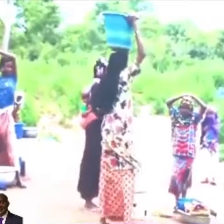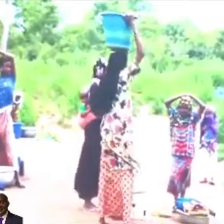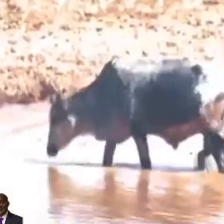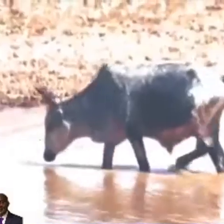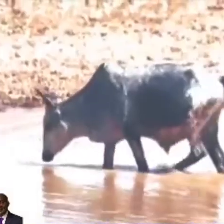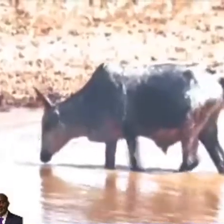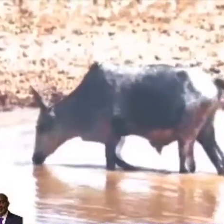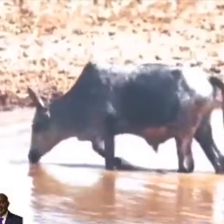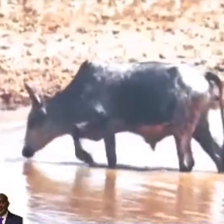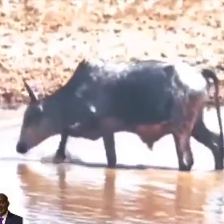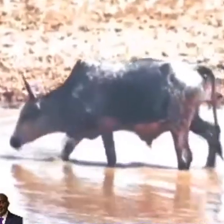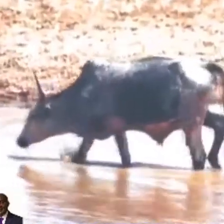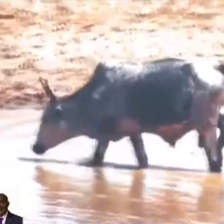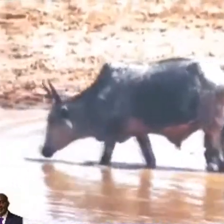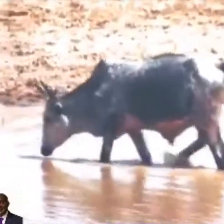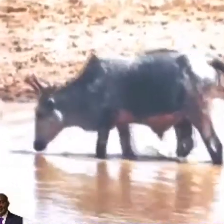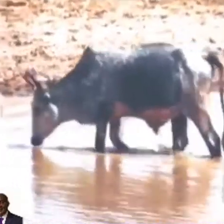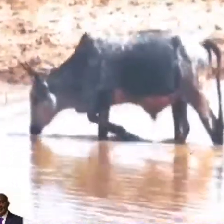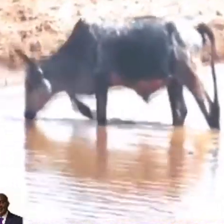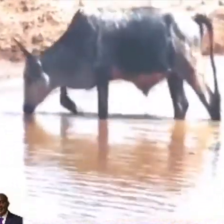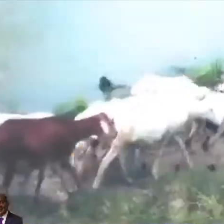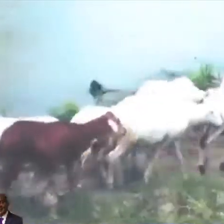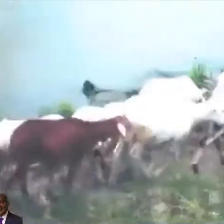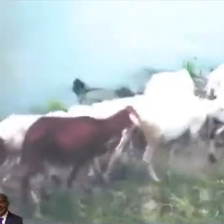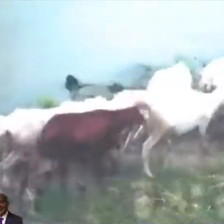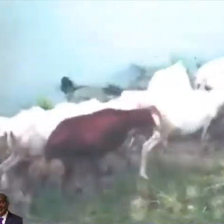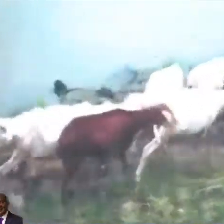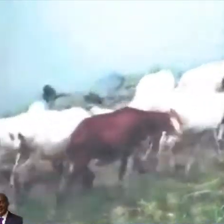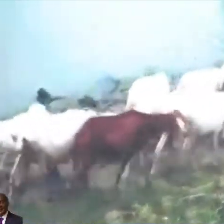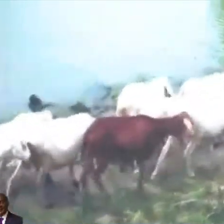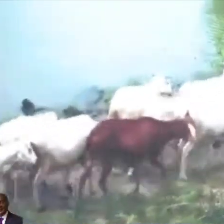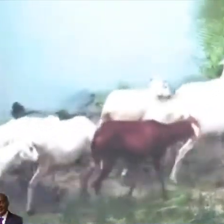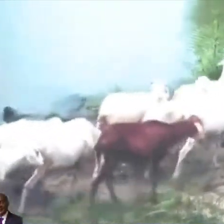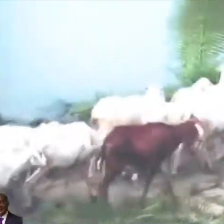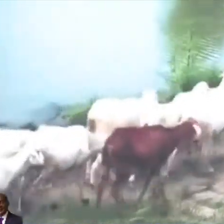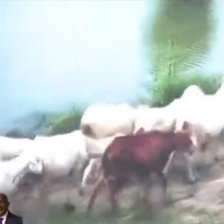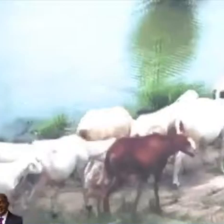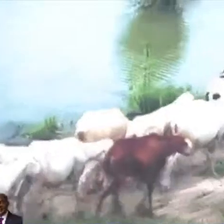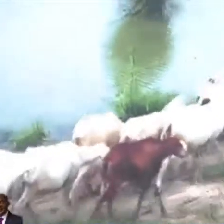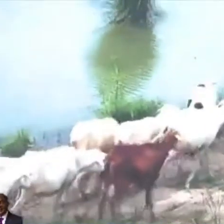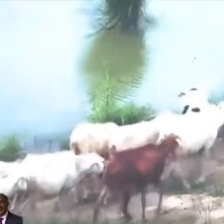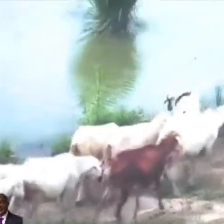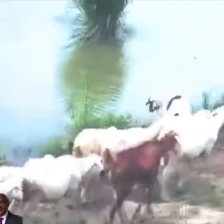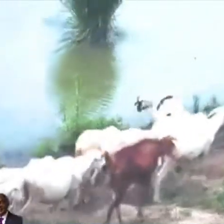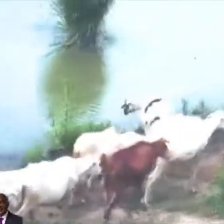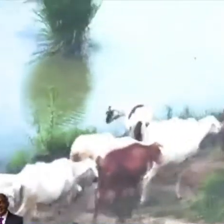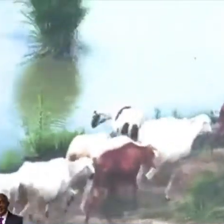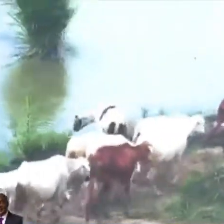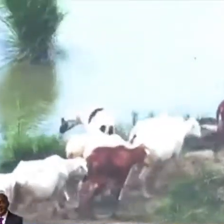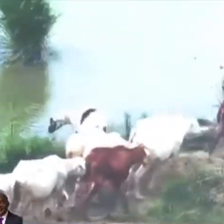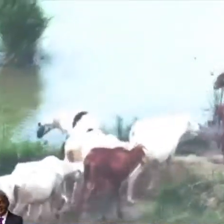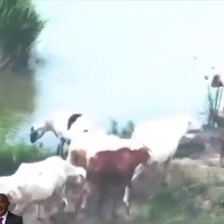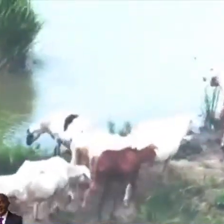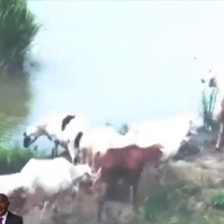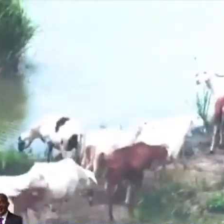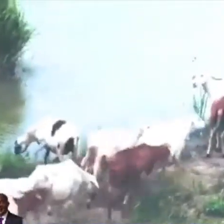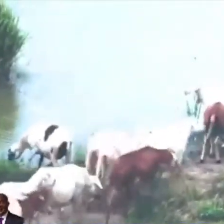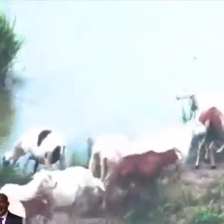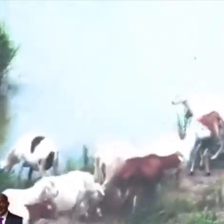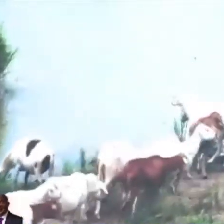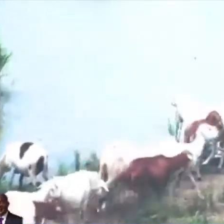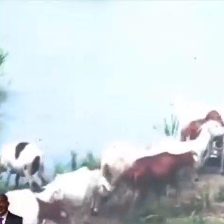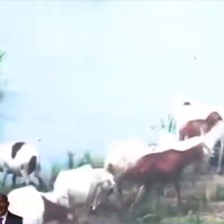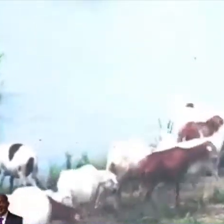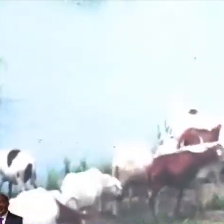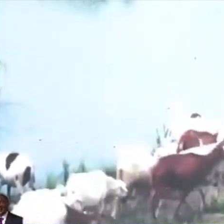chores. Additionally, he notes his herd is assured of water all year round and that he does not have to travel